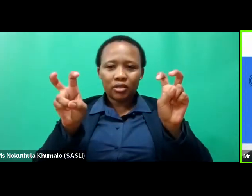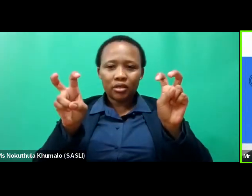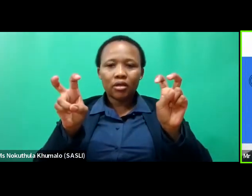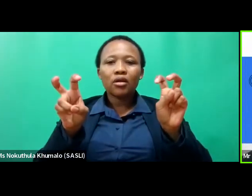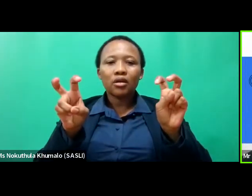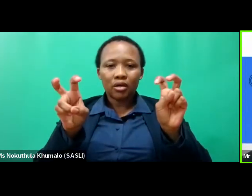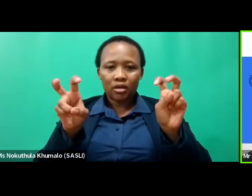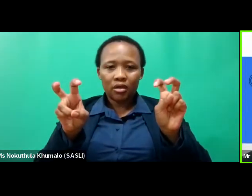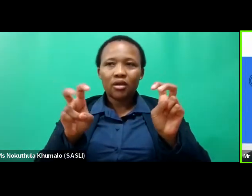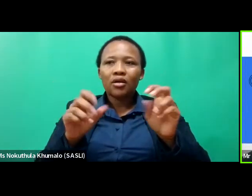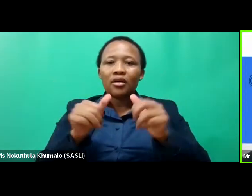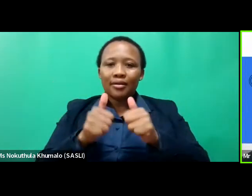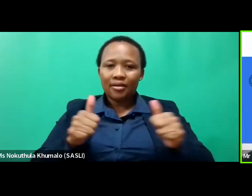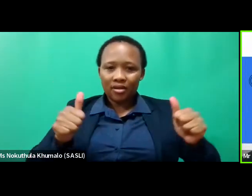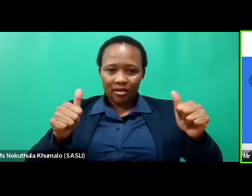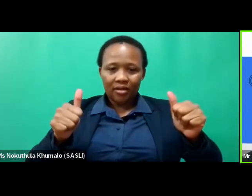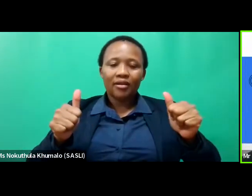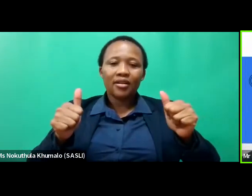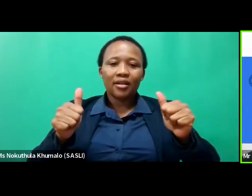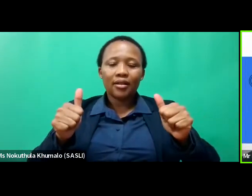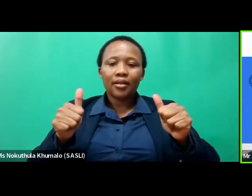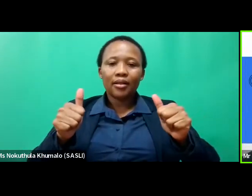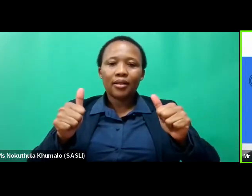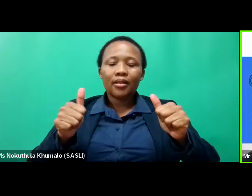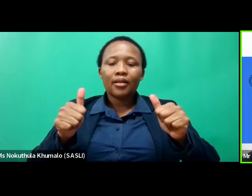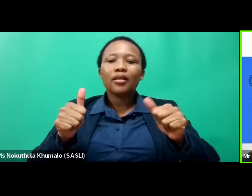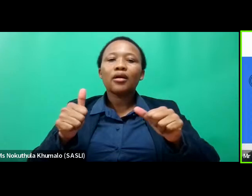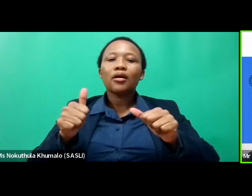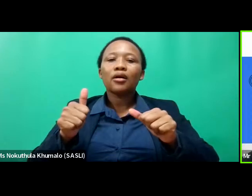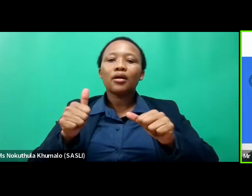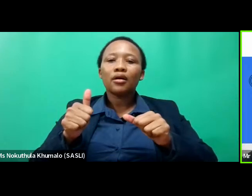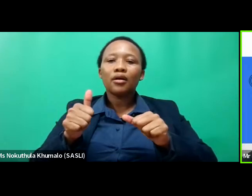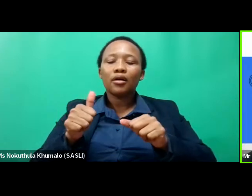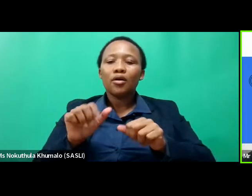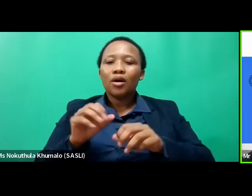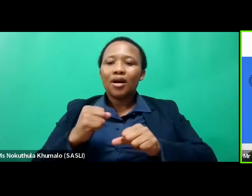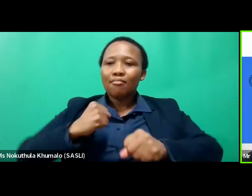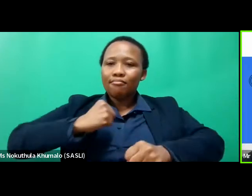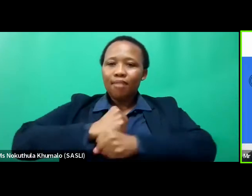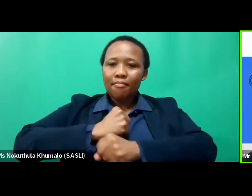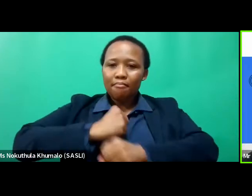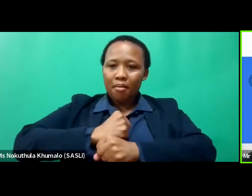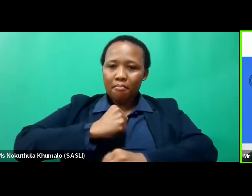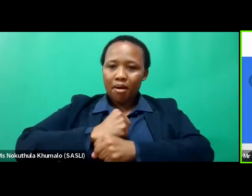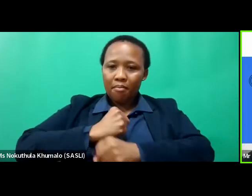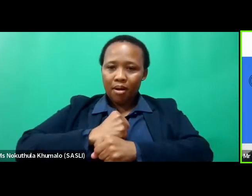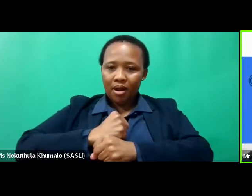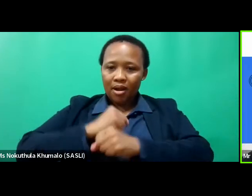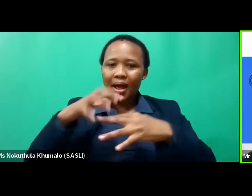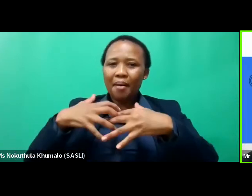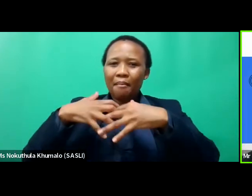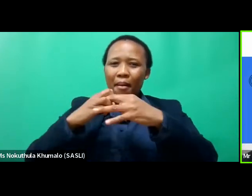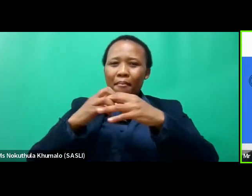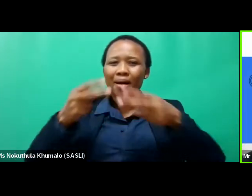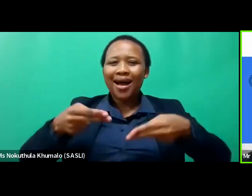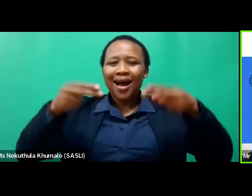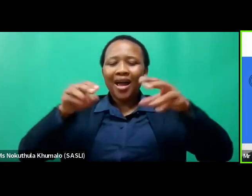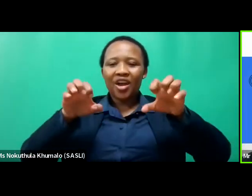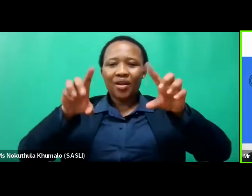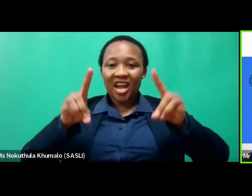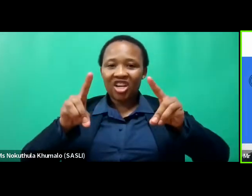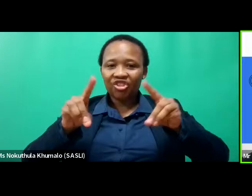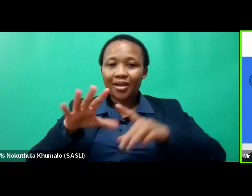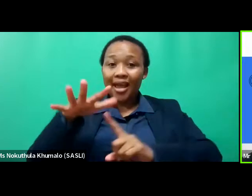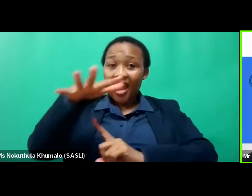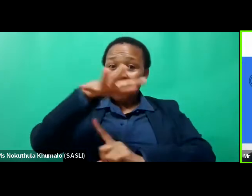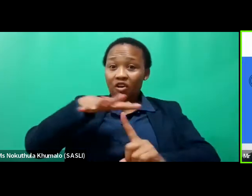towards cultivating an inclusive higher education environment for South African